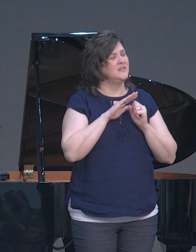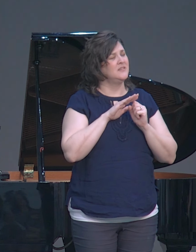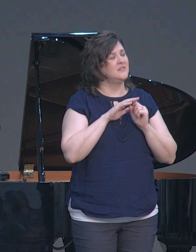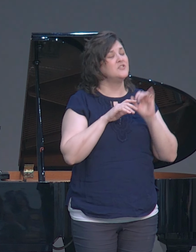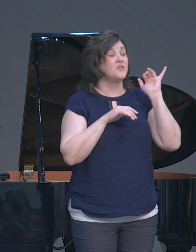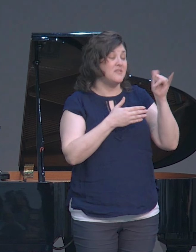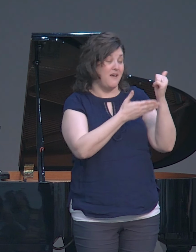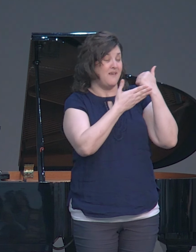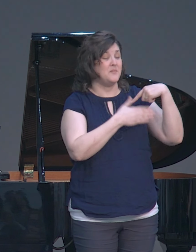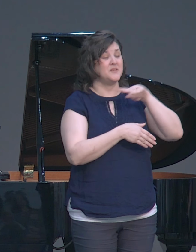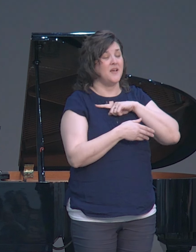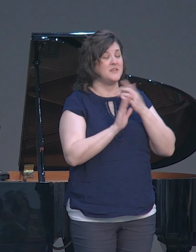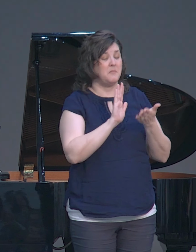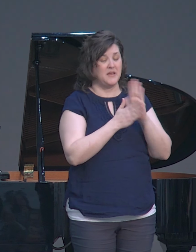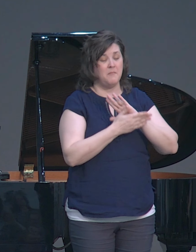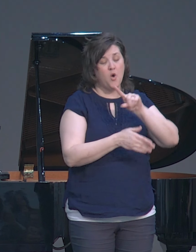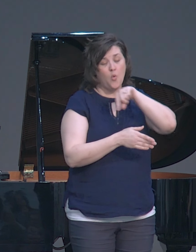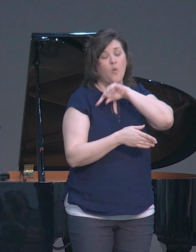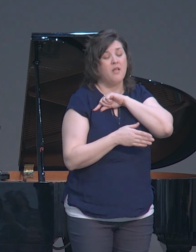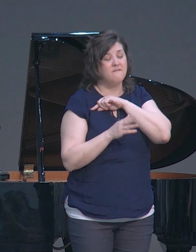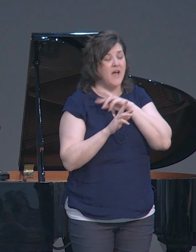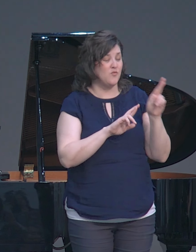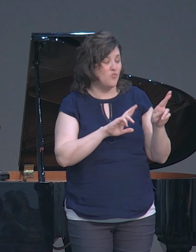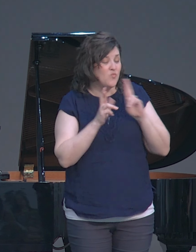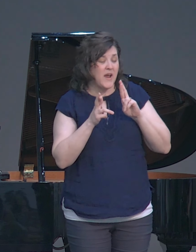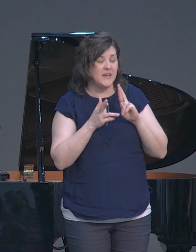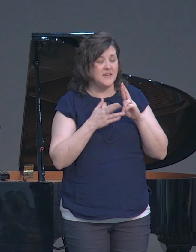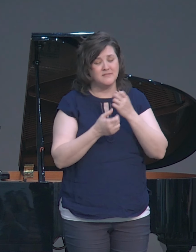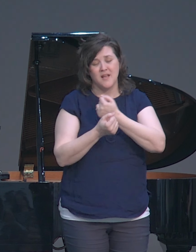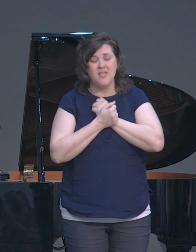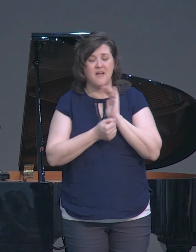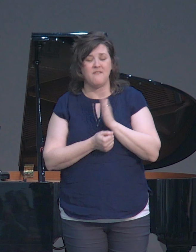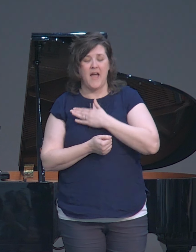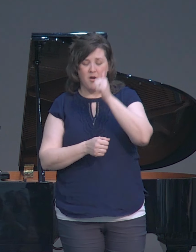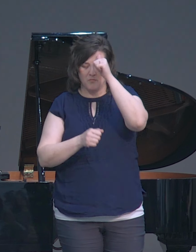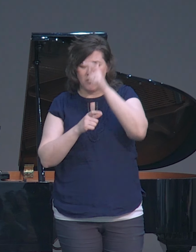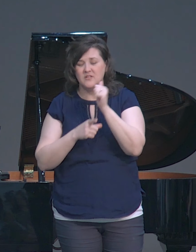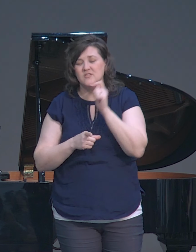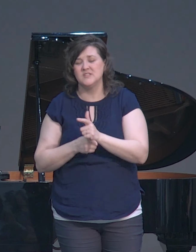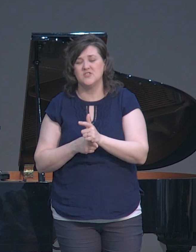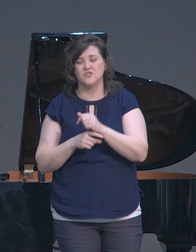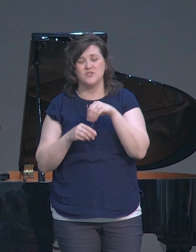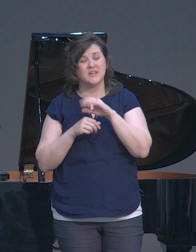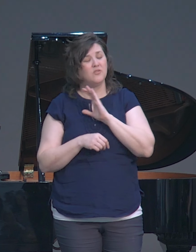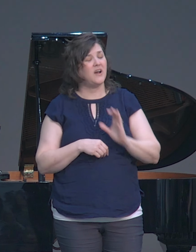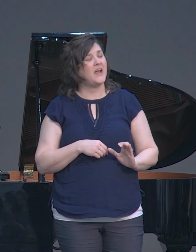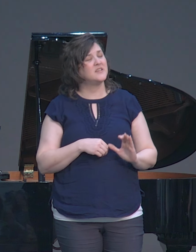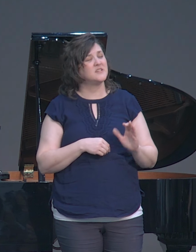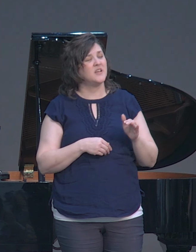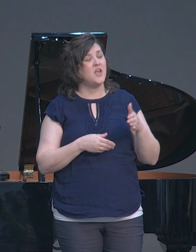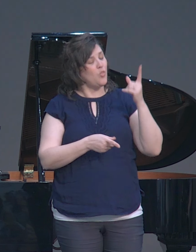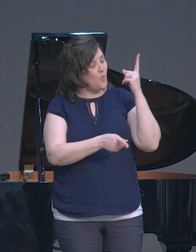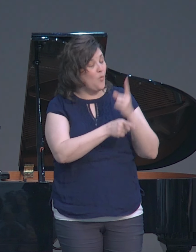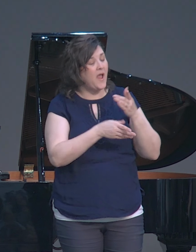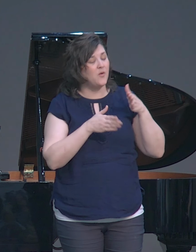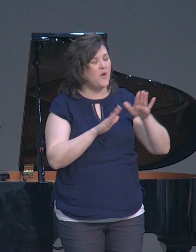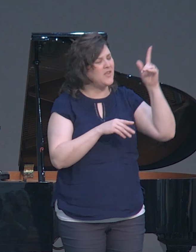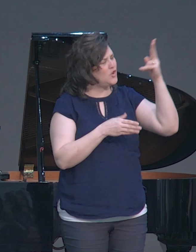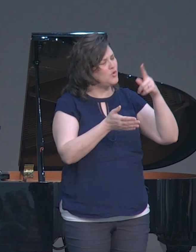to love our brothers and sisters in Christ in the way that you've called us to.